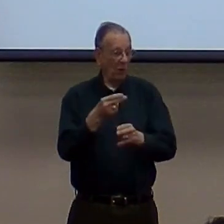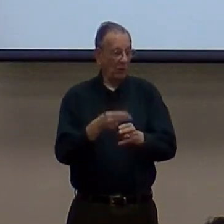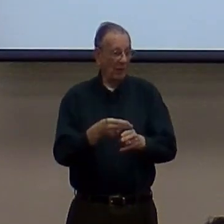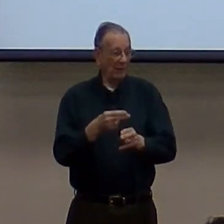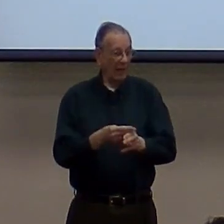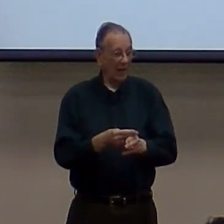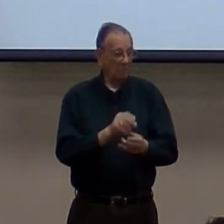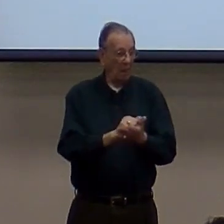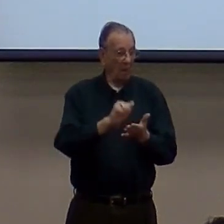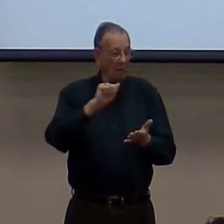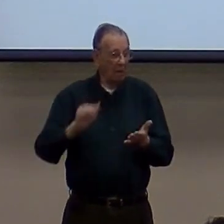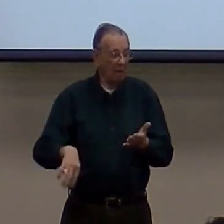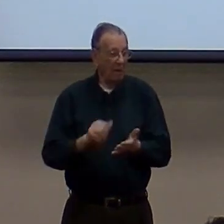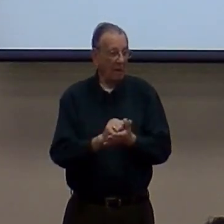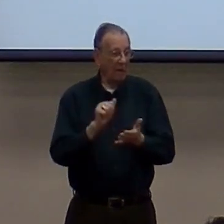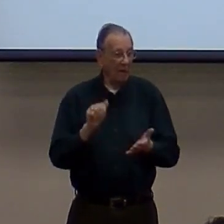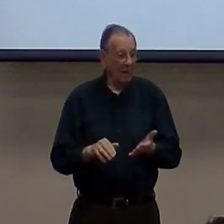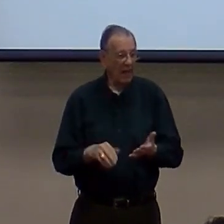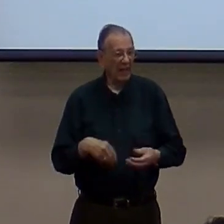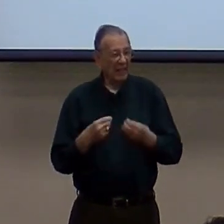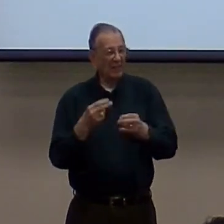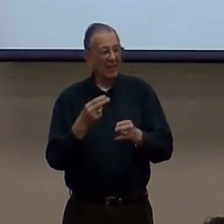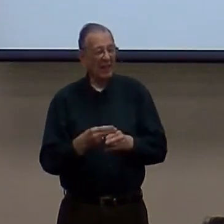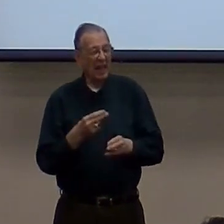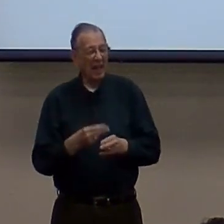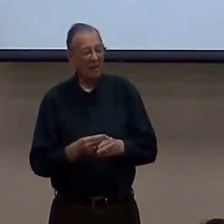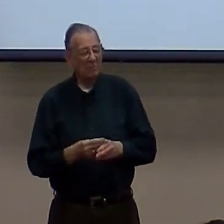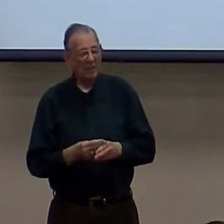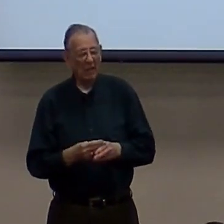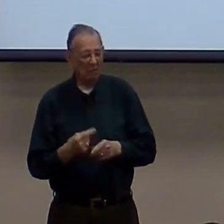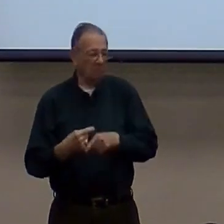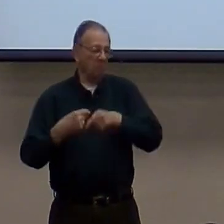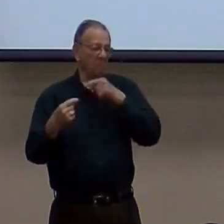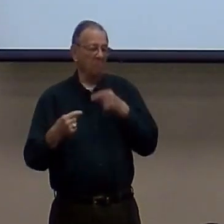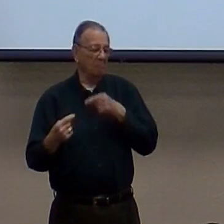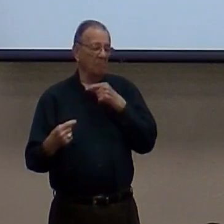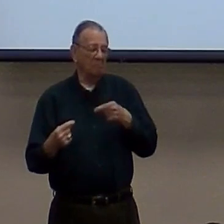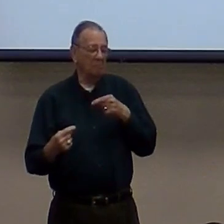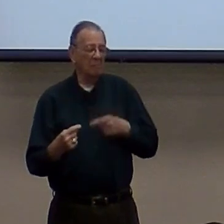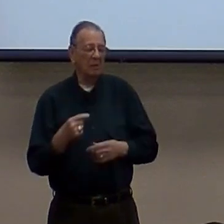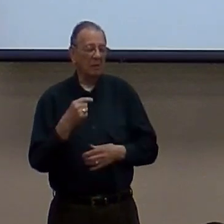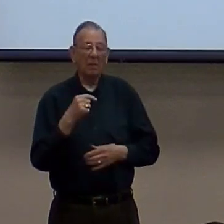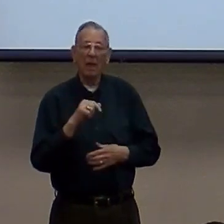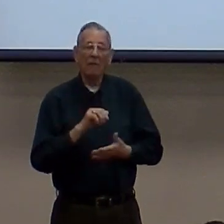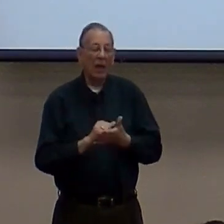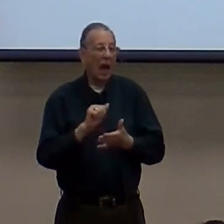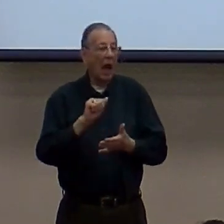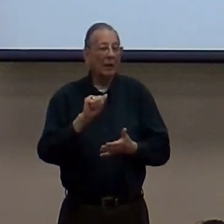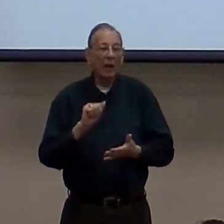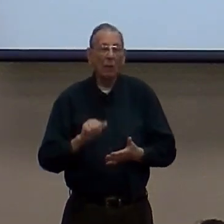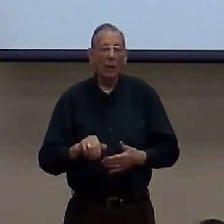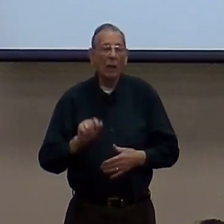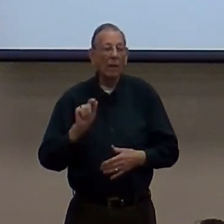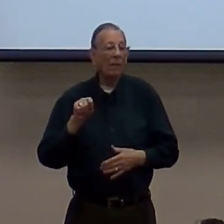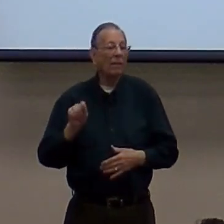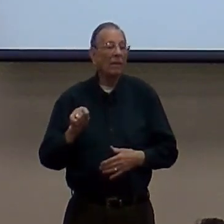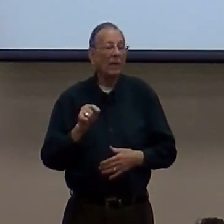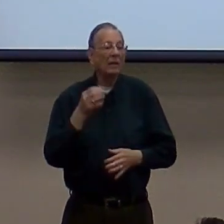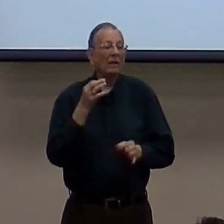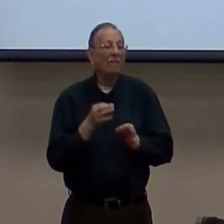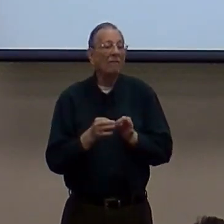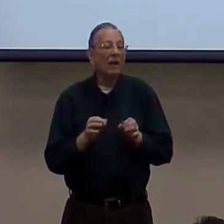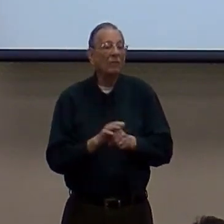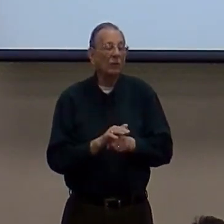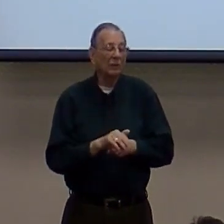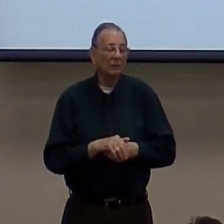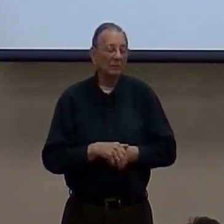have been taken away and given names that are heretical, they have not taken away these men's